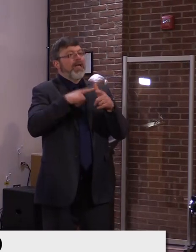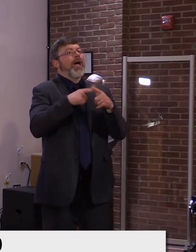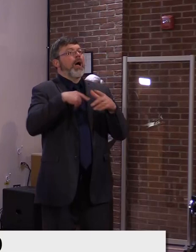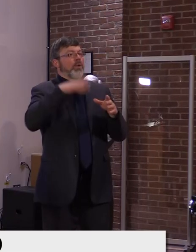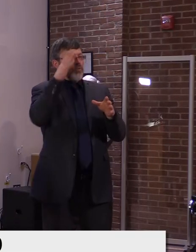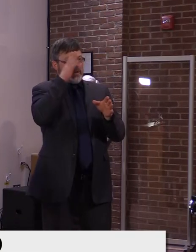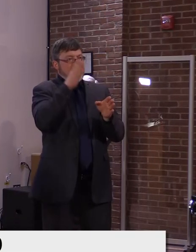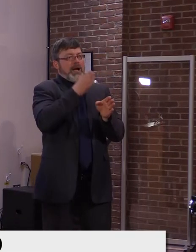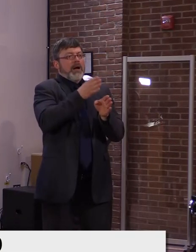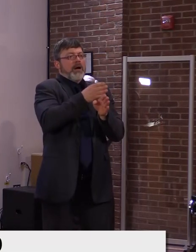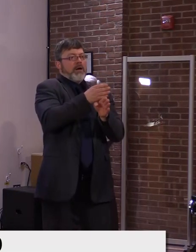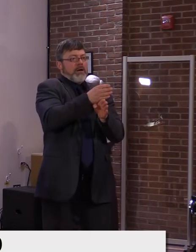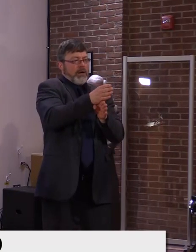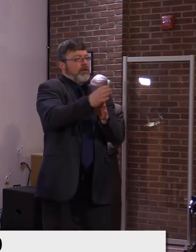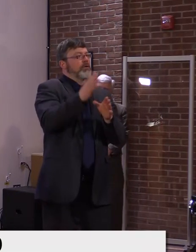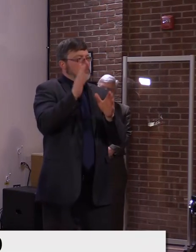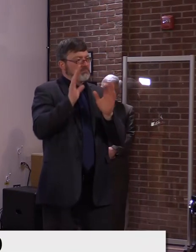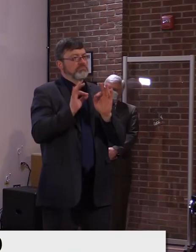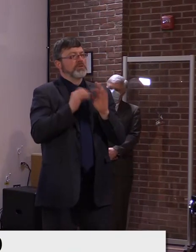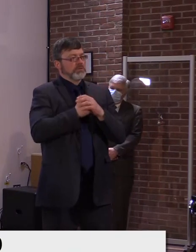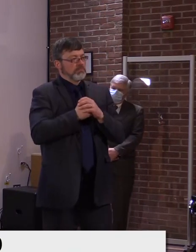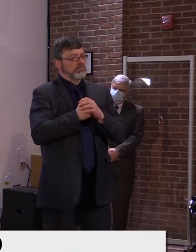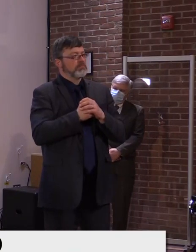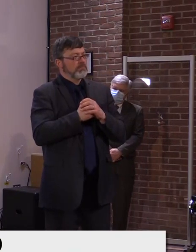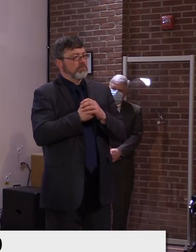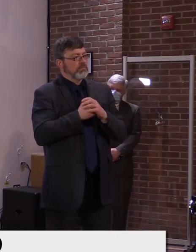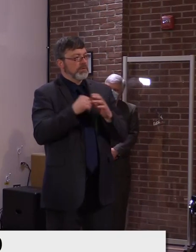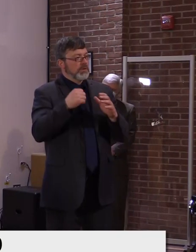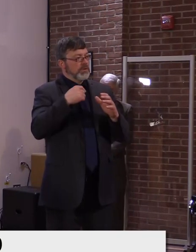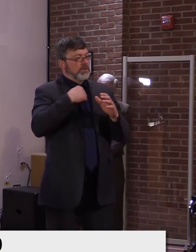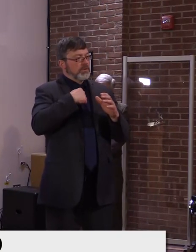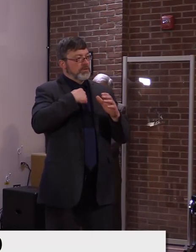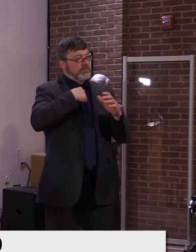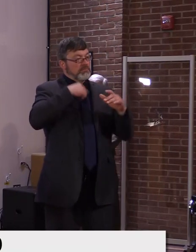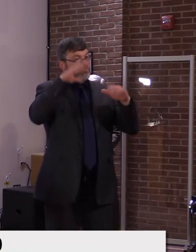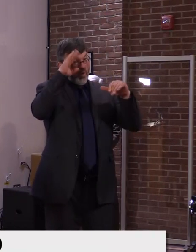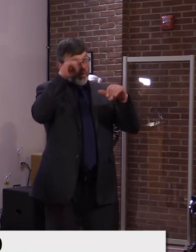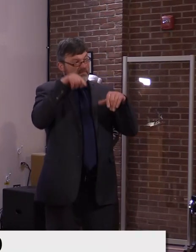I would imagine by this weekend, we'll be back on track. So